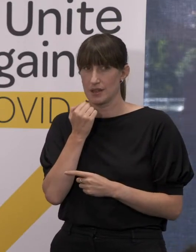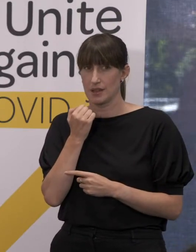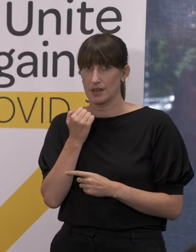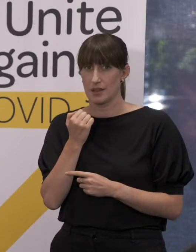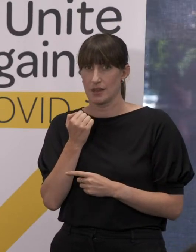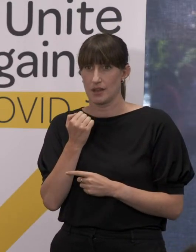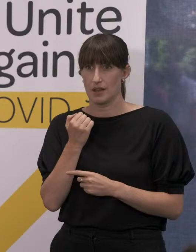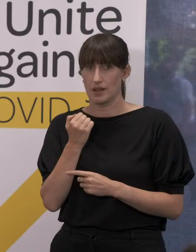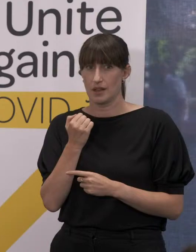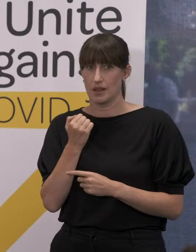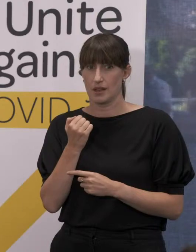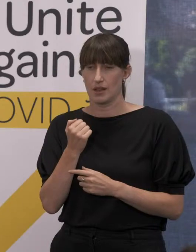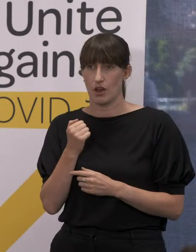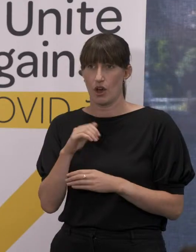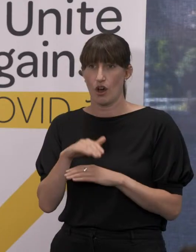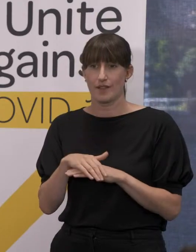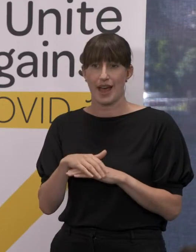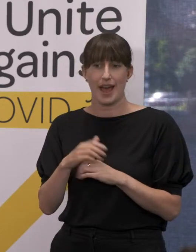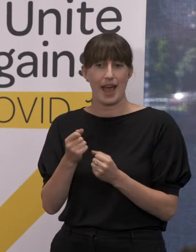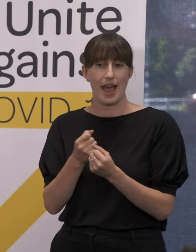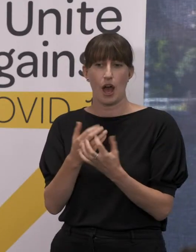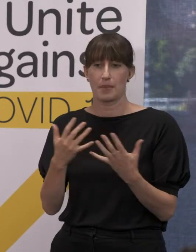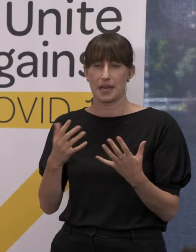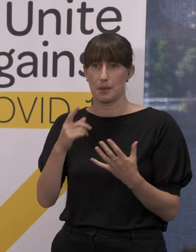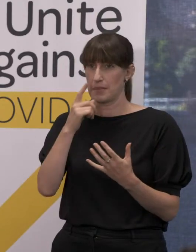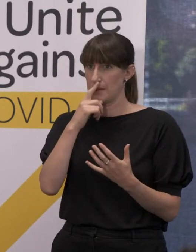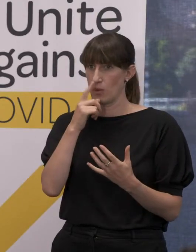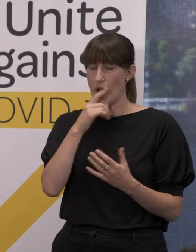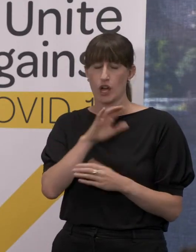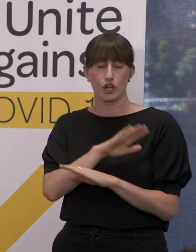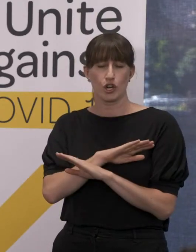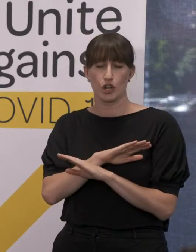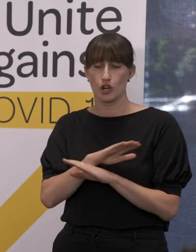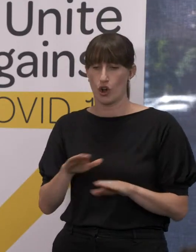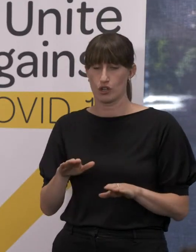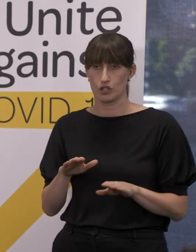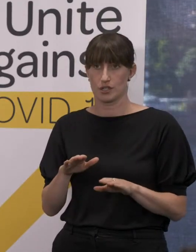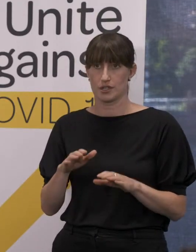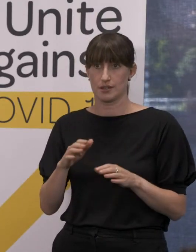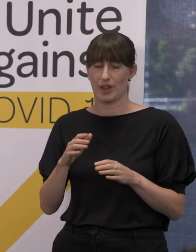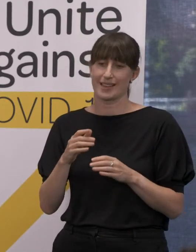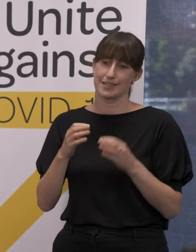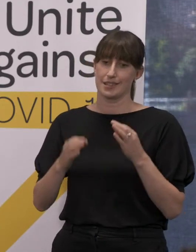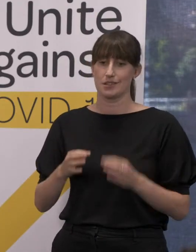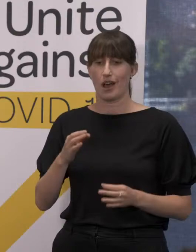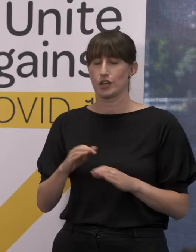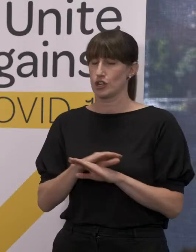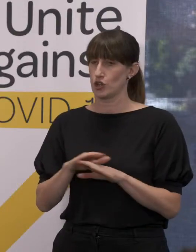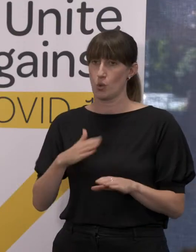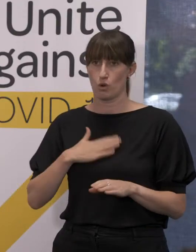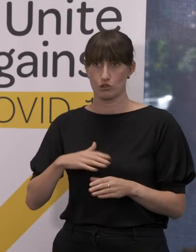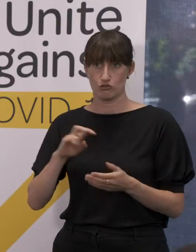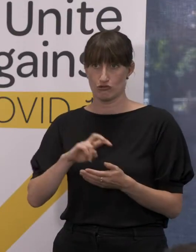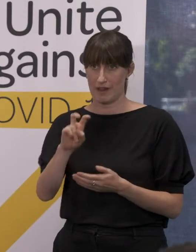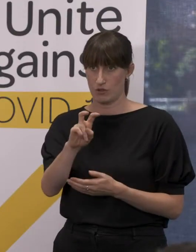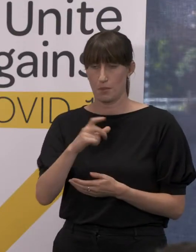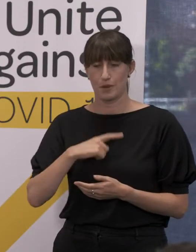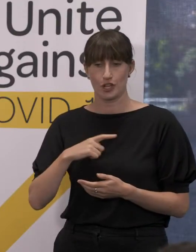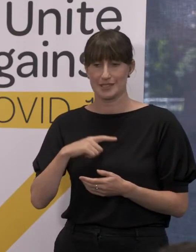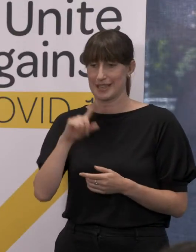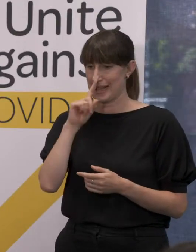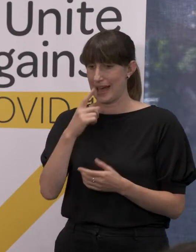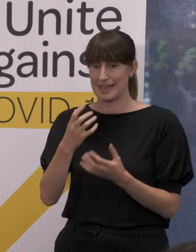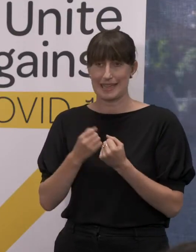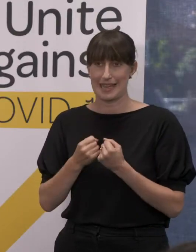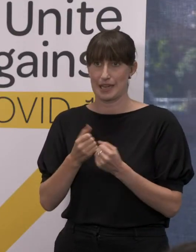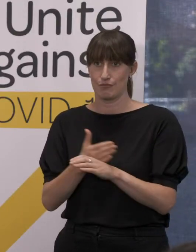places people are travelling from on how many people are not travelling because of returning a positive pre-departure test. However, I did